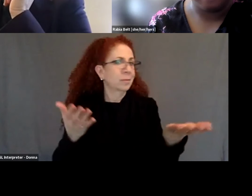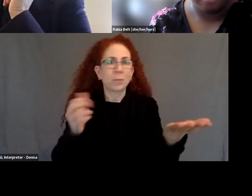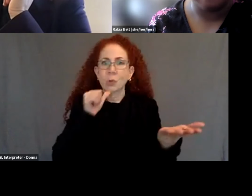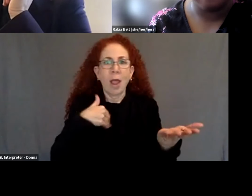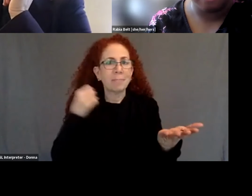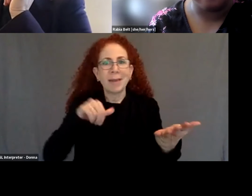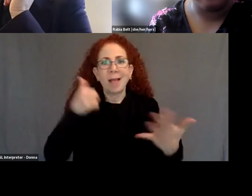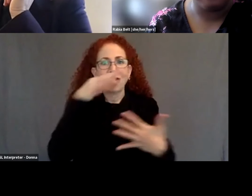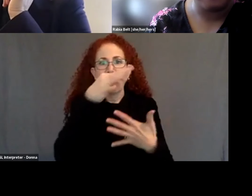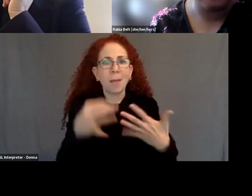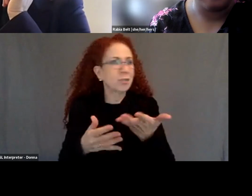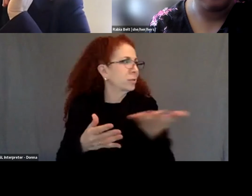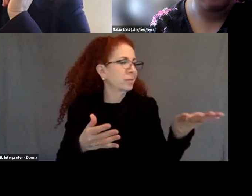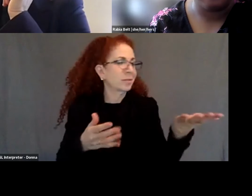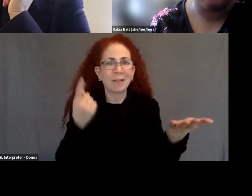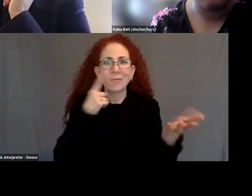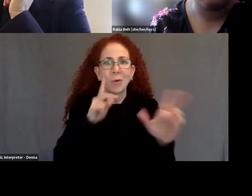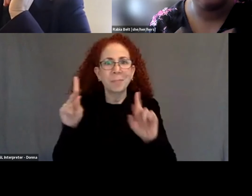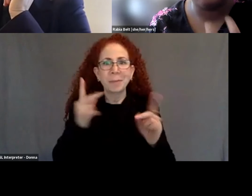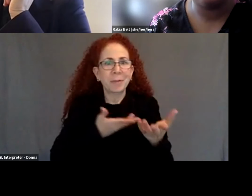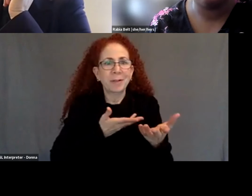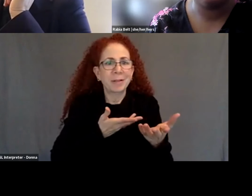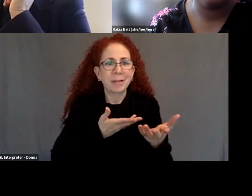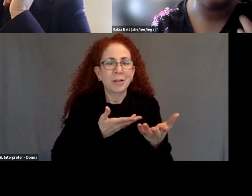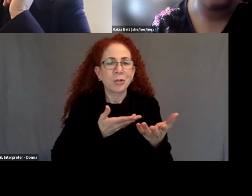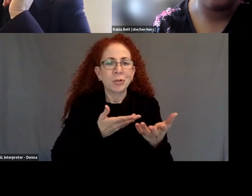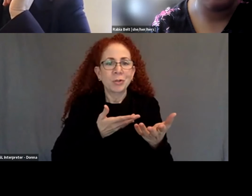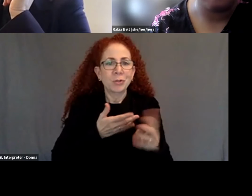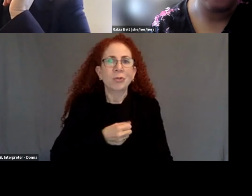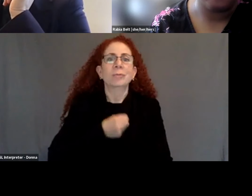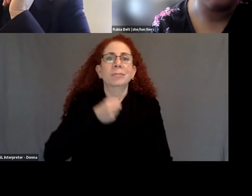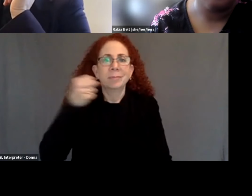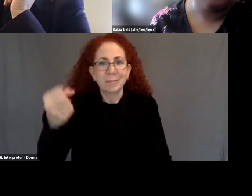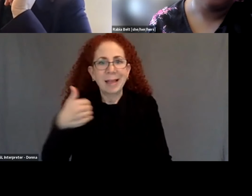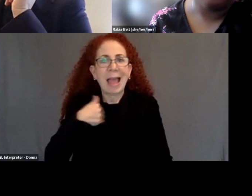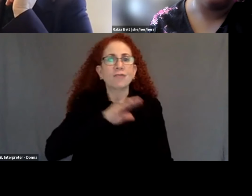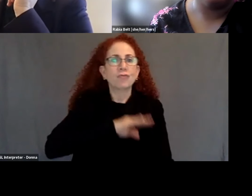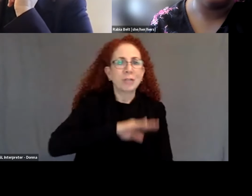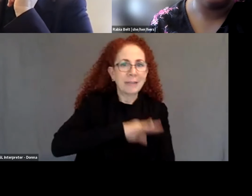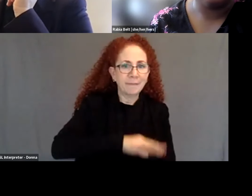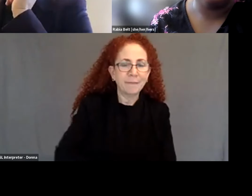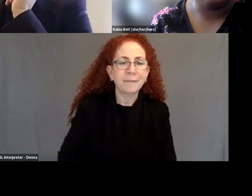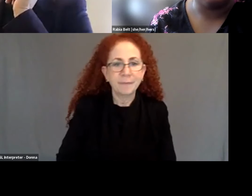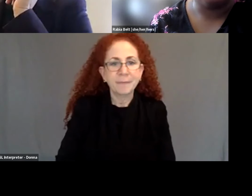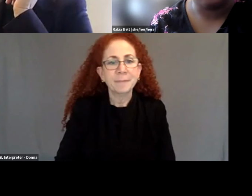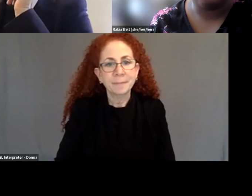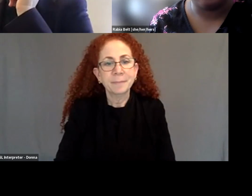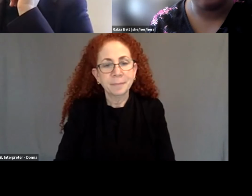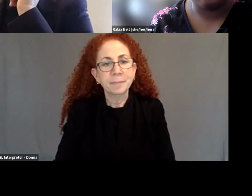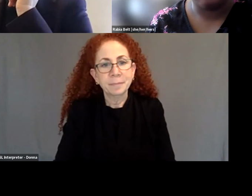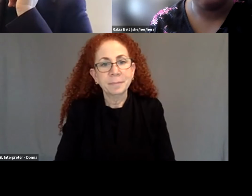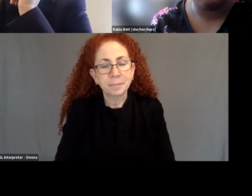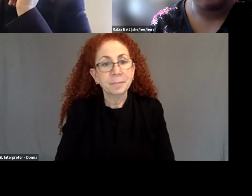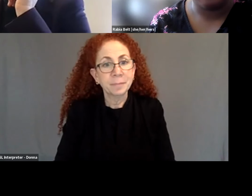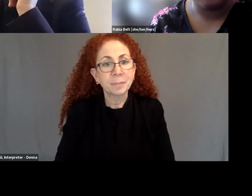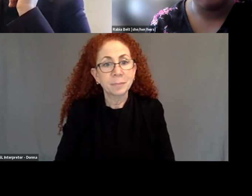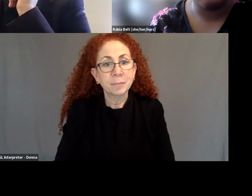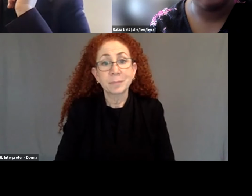other places for people to receive sort of that space. So it can be some type